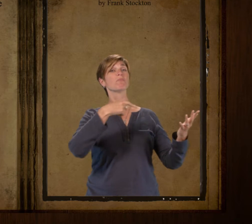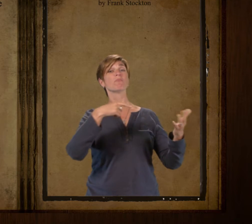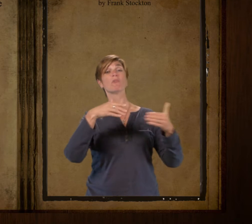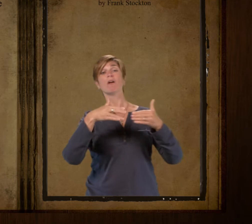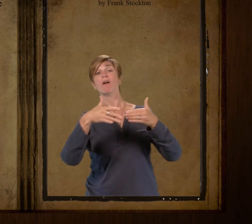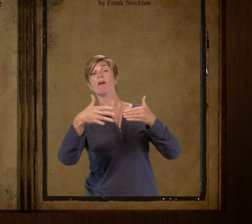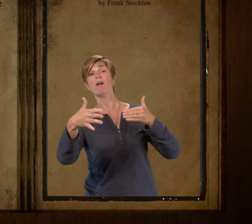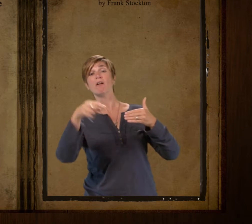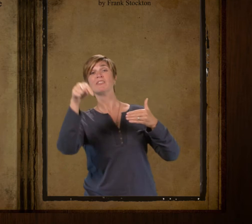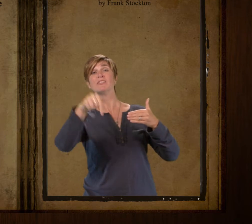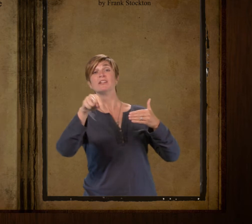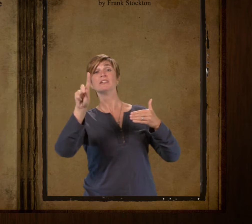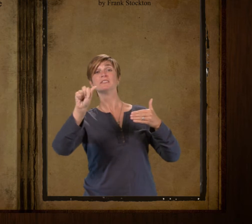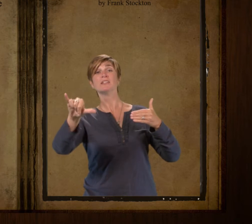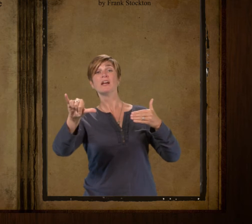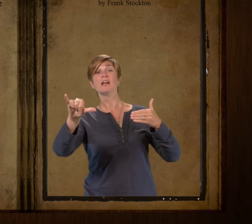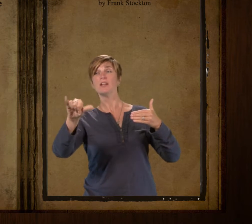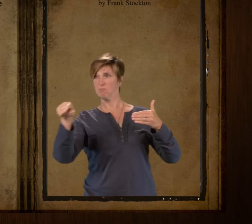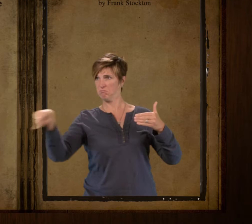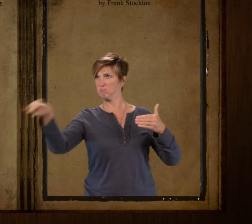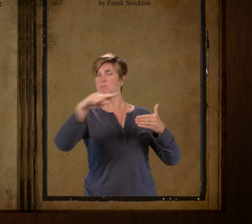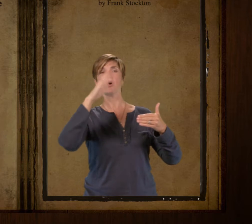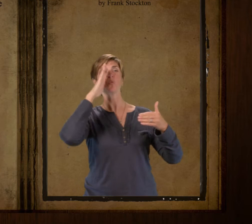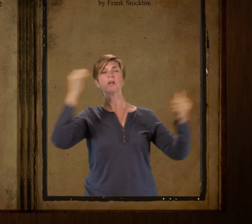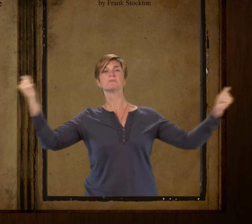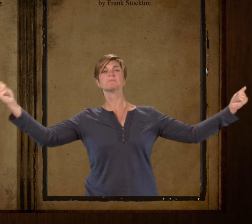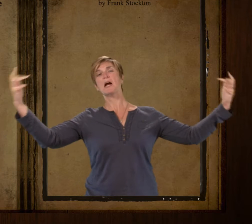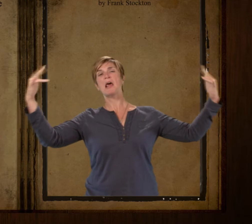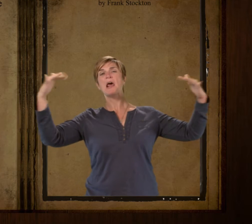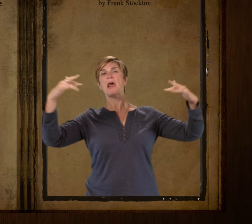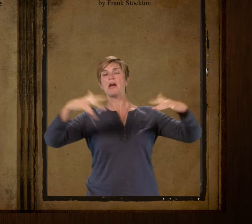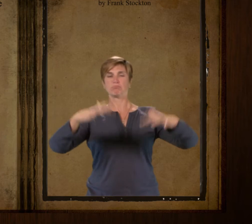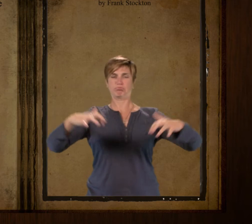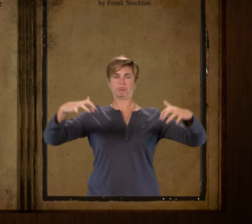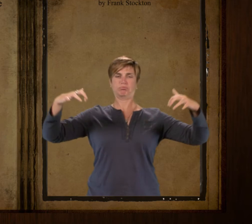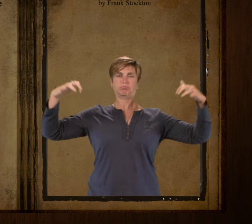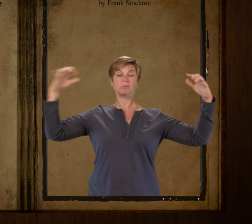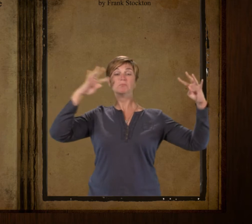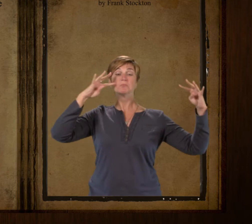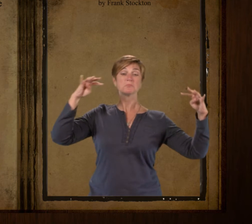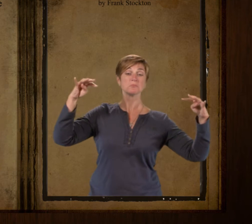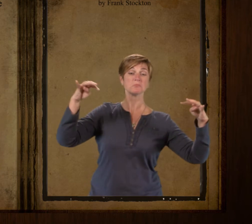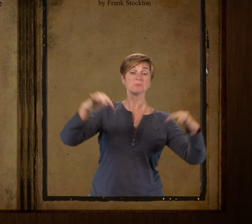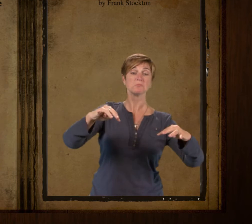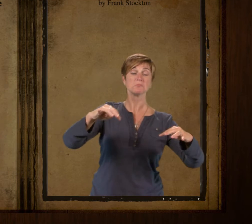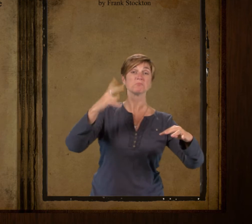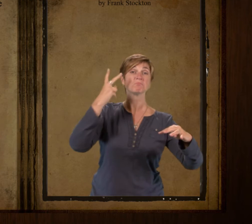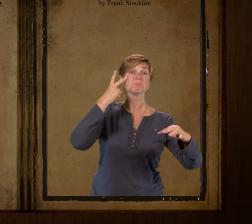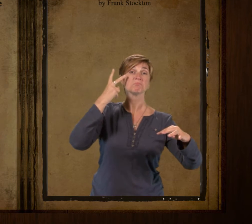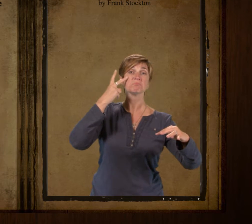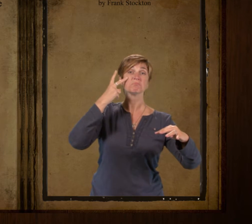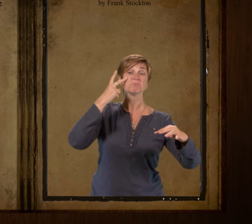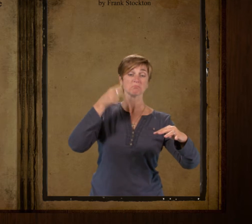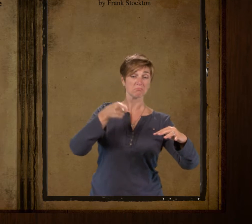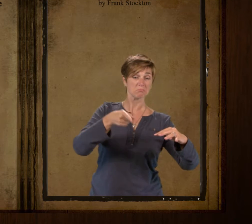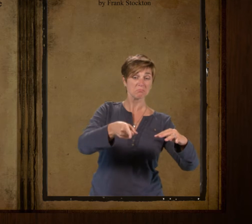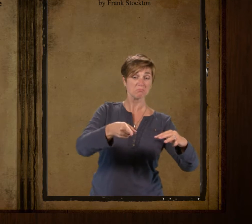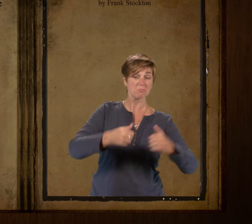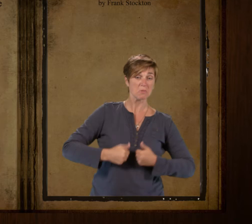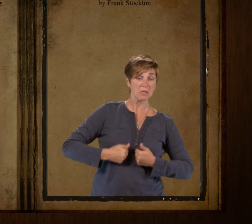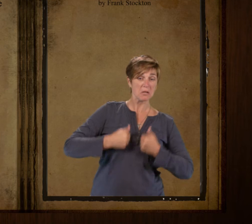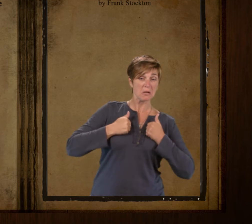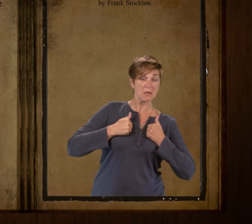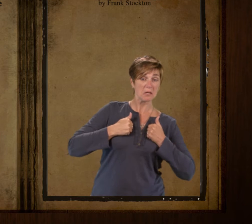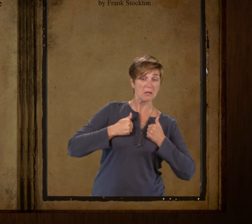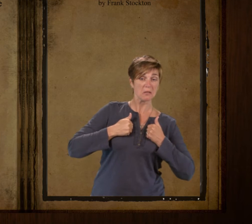and who engrafted on every adopted form of human thought and action the rich growth of